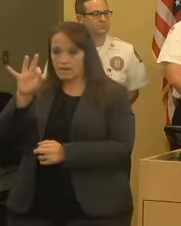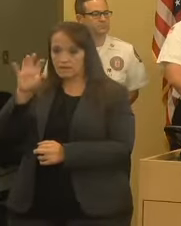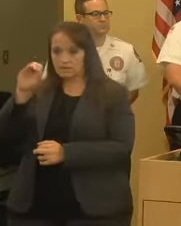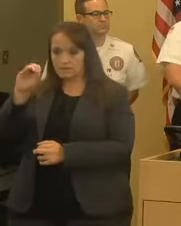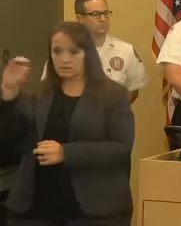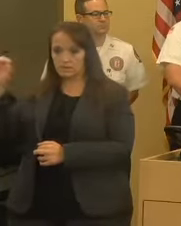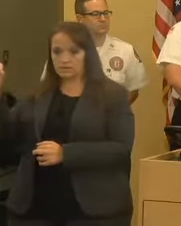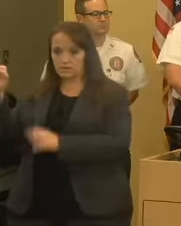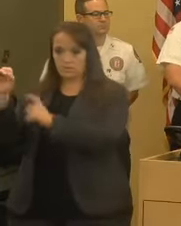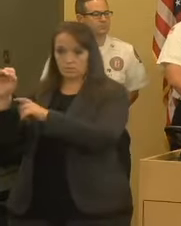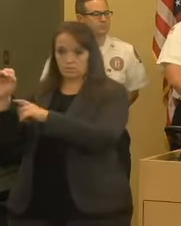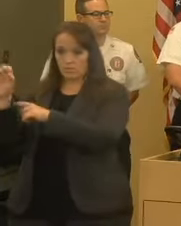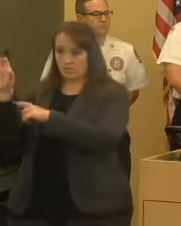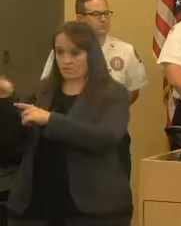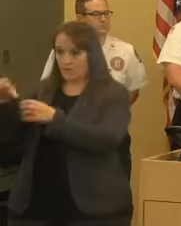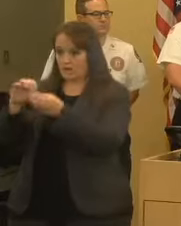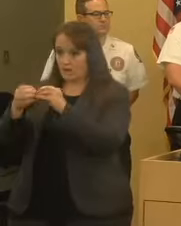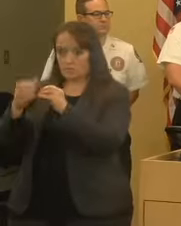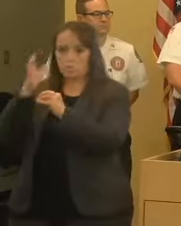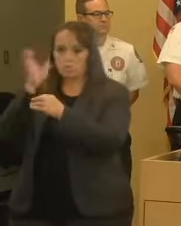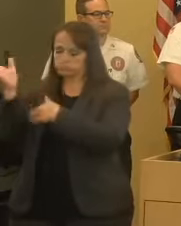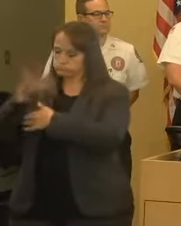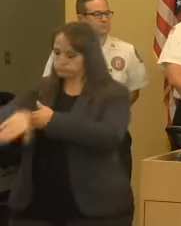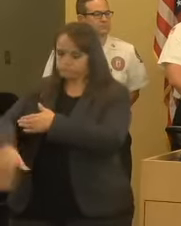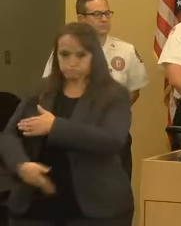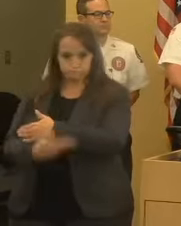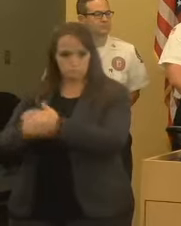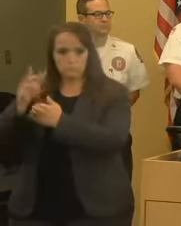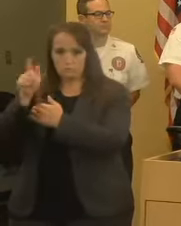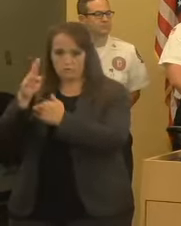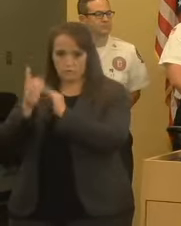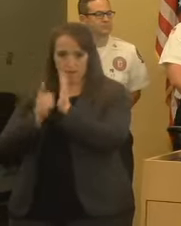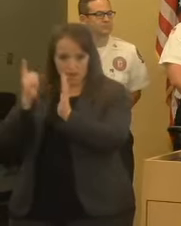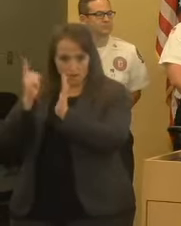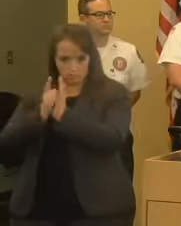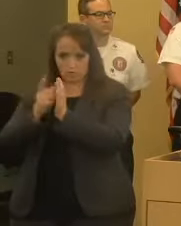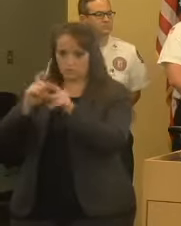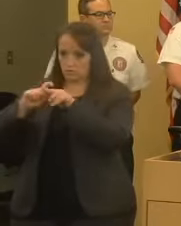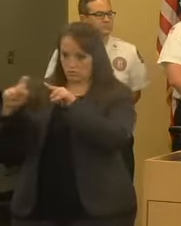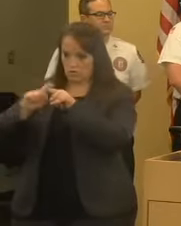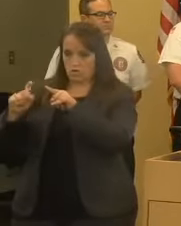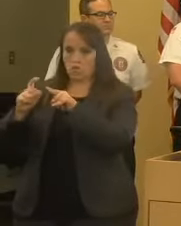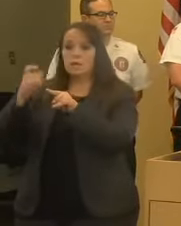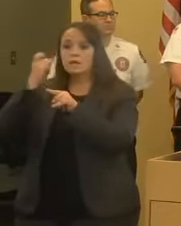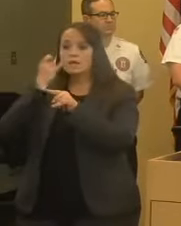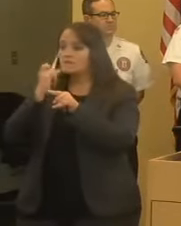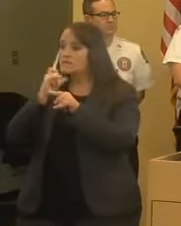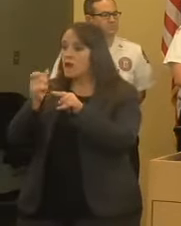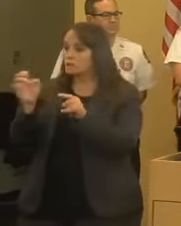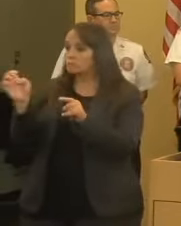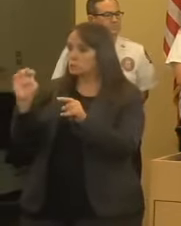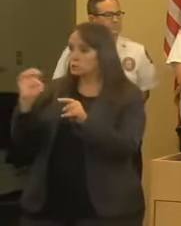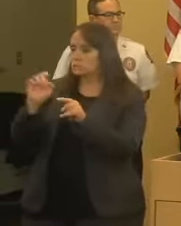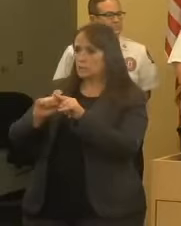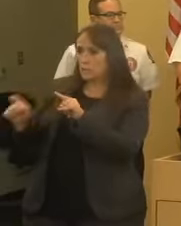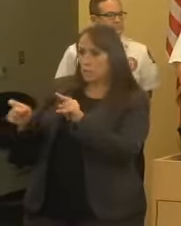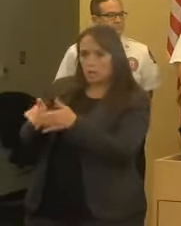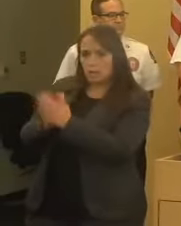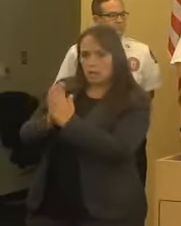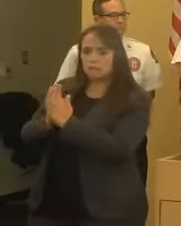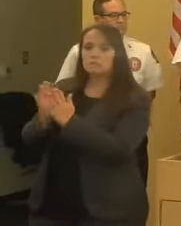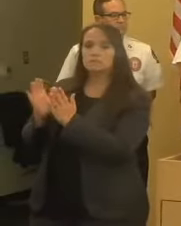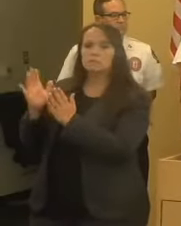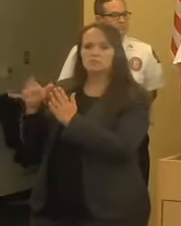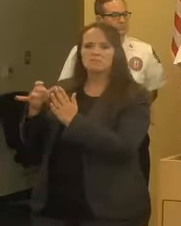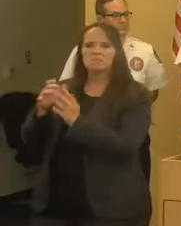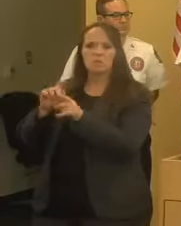843-746-3900. That number will be up and running 24 hours a day. Citizens with non-emergency related calls should call the